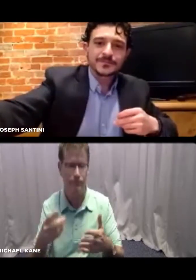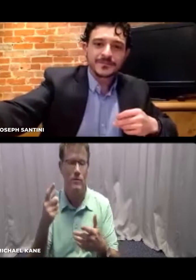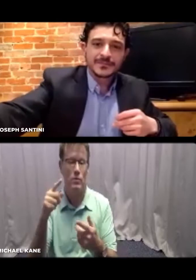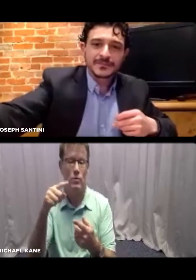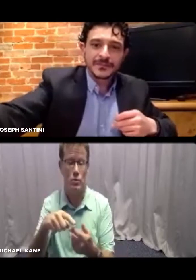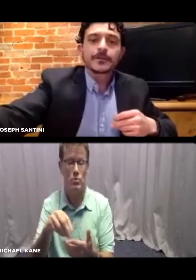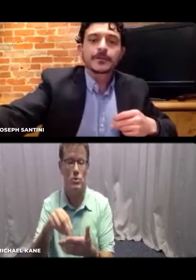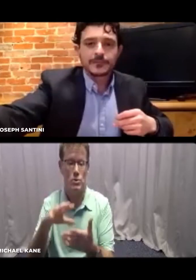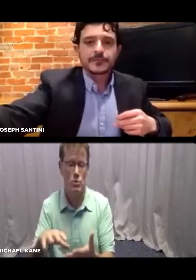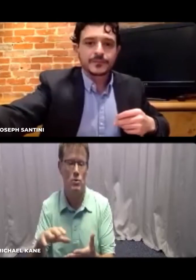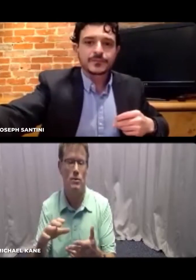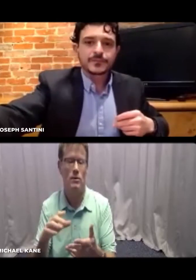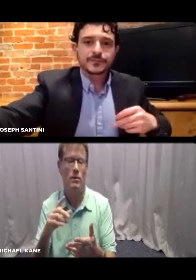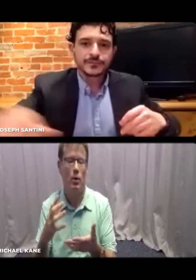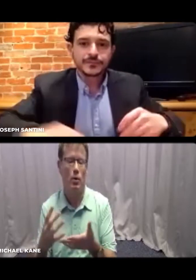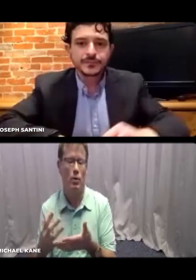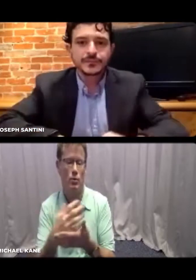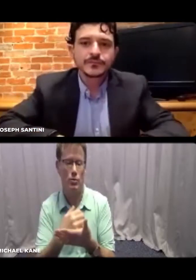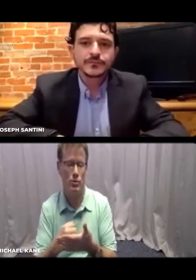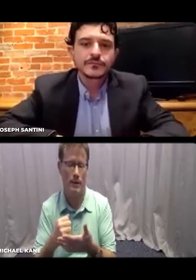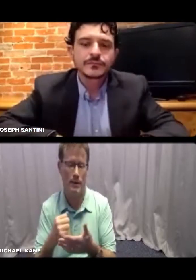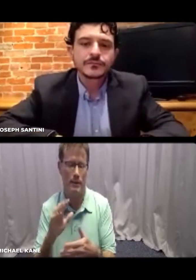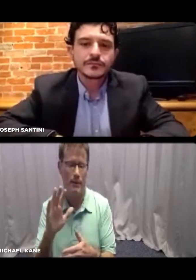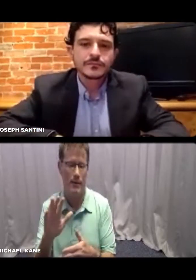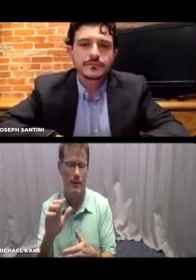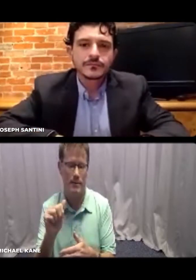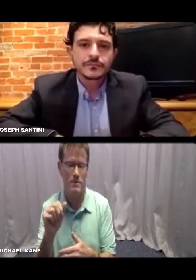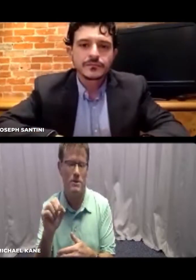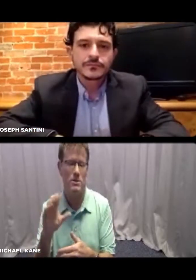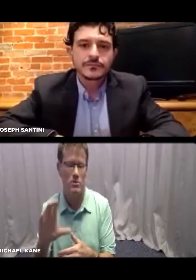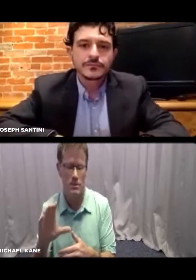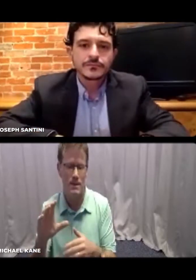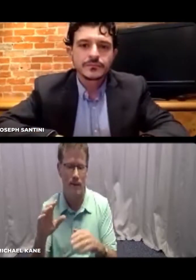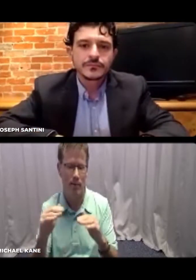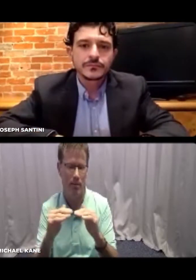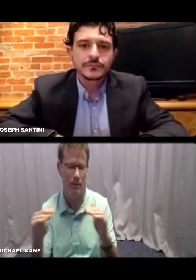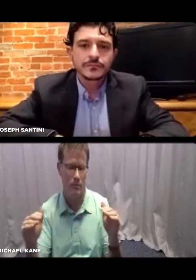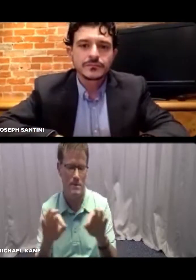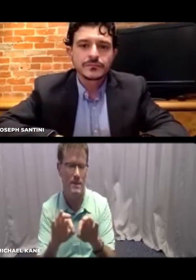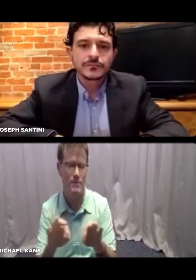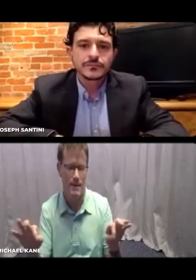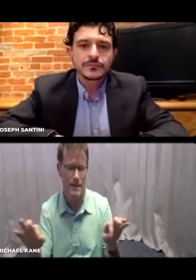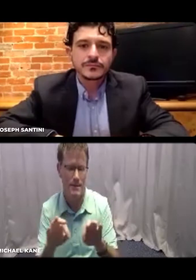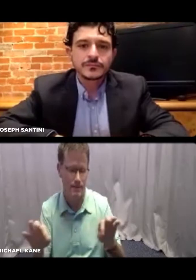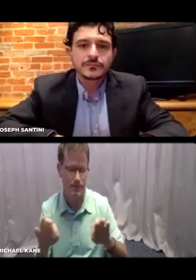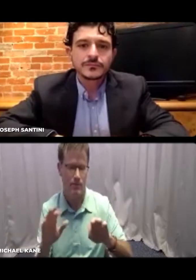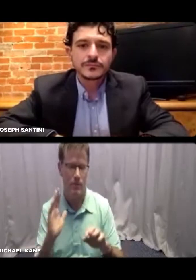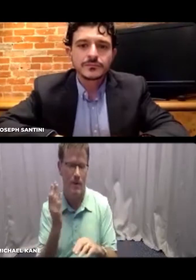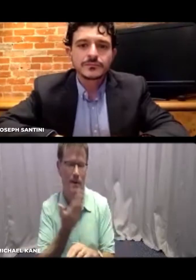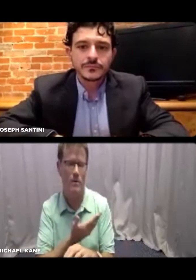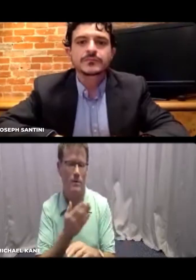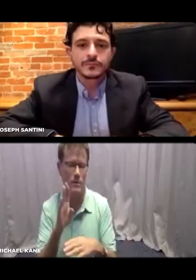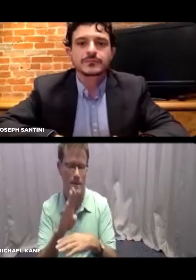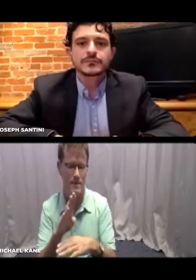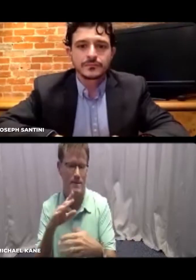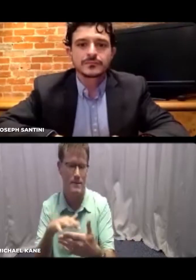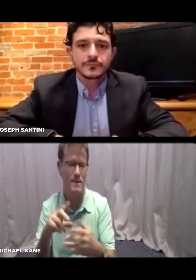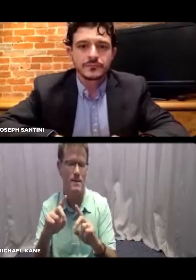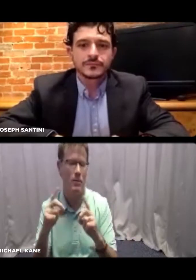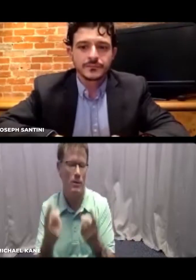Specifically for students who are receiving their ASC level and their